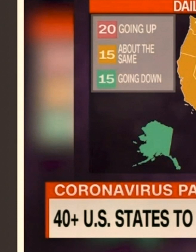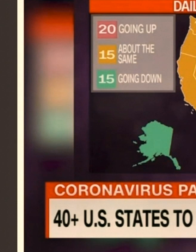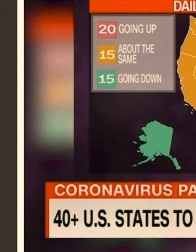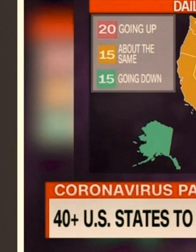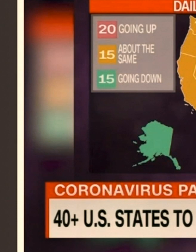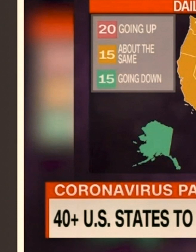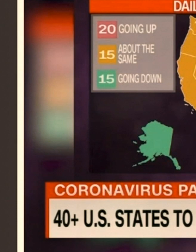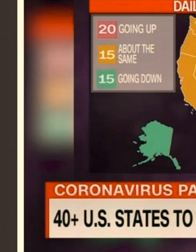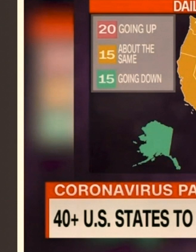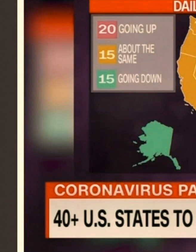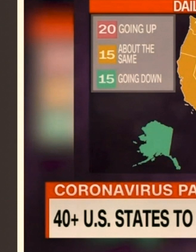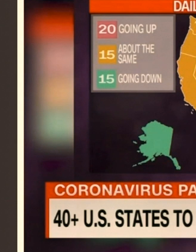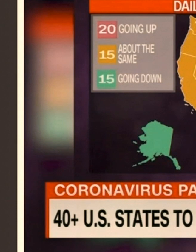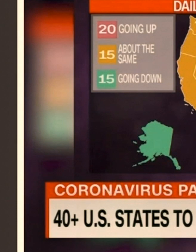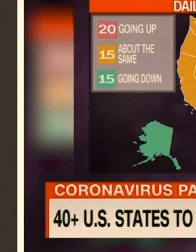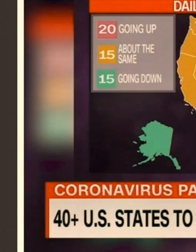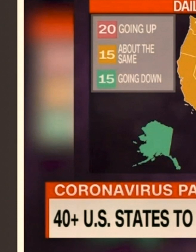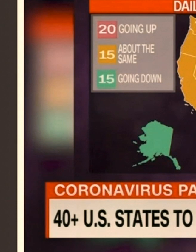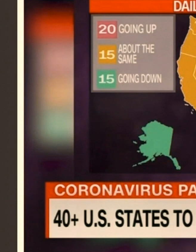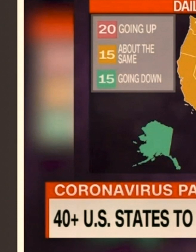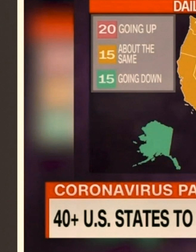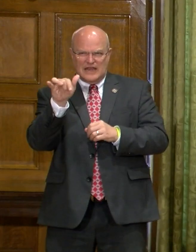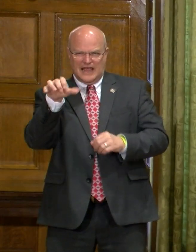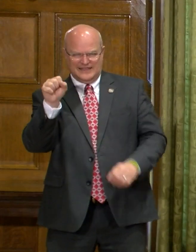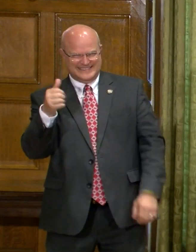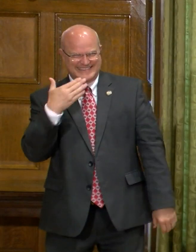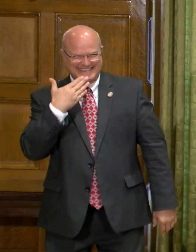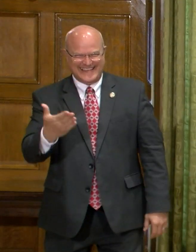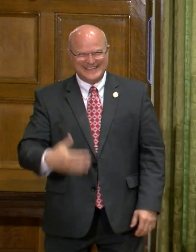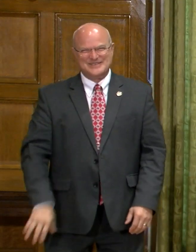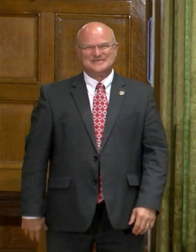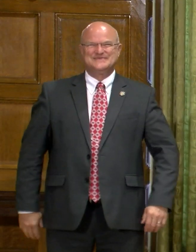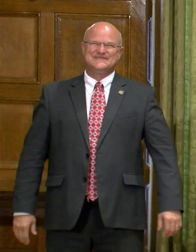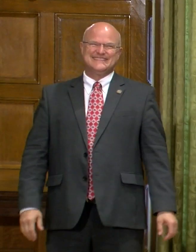SEC comparison in the next couple of days. Thank you for that.